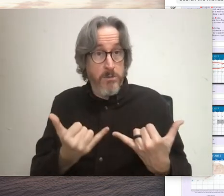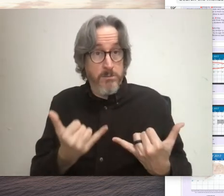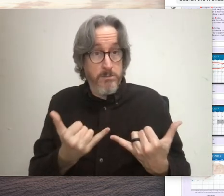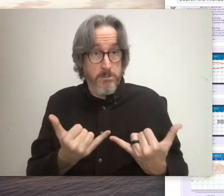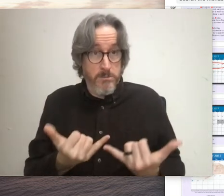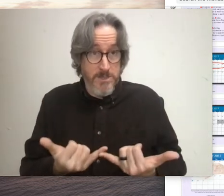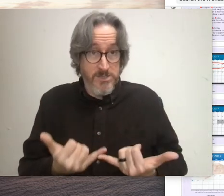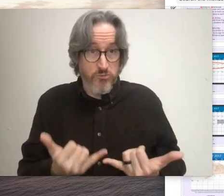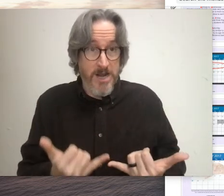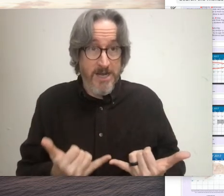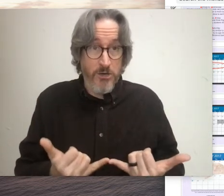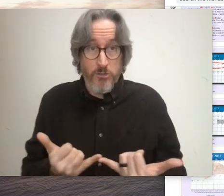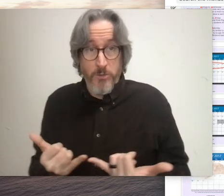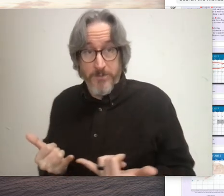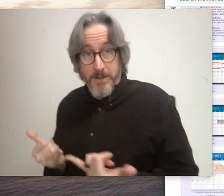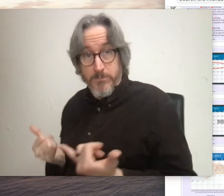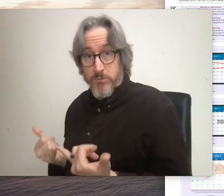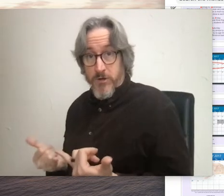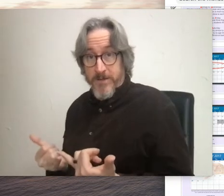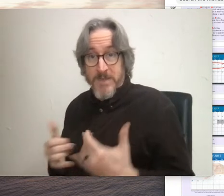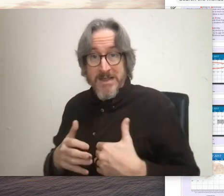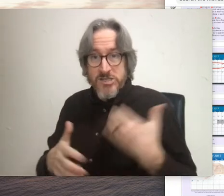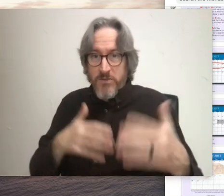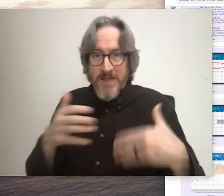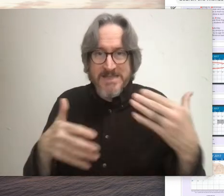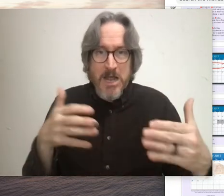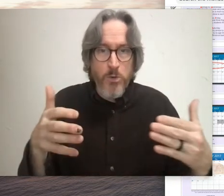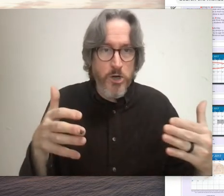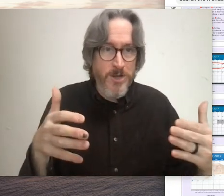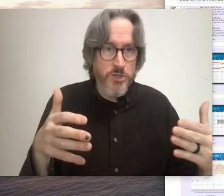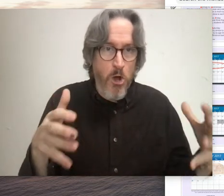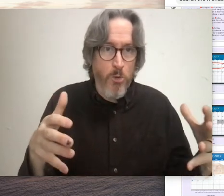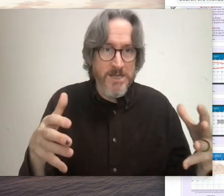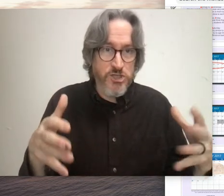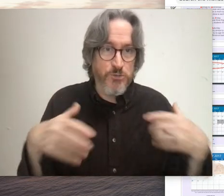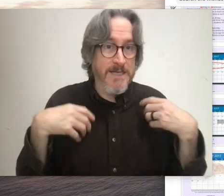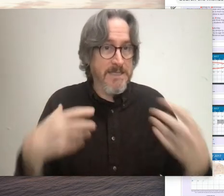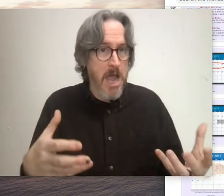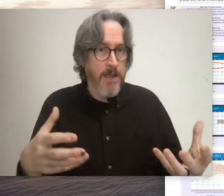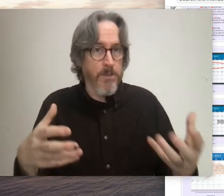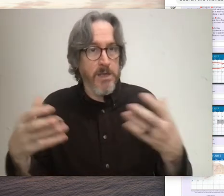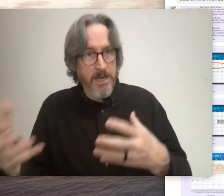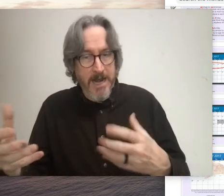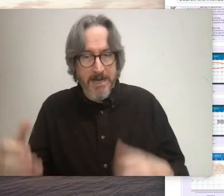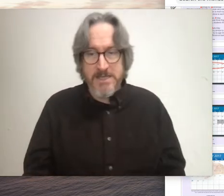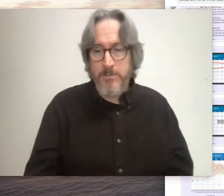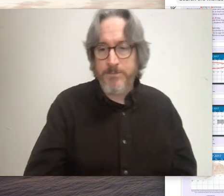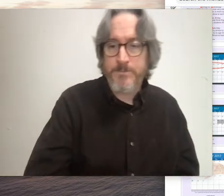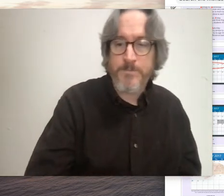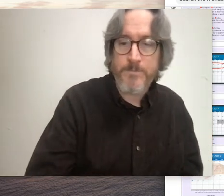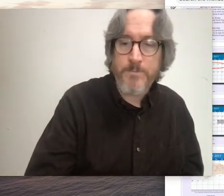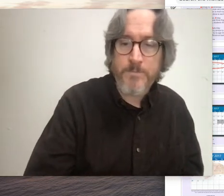now is right here with me, boom, right? So that's how we're going to always treat time in